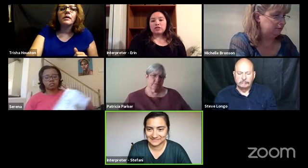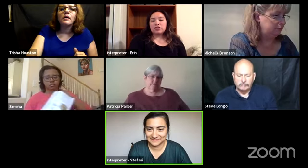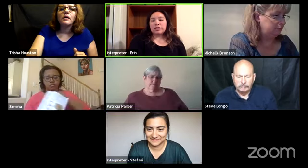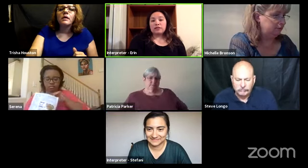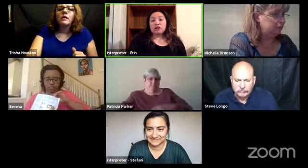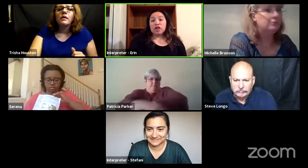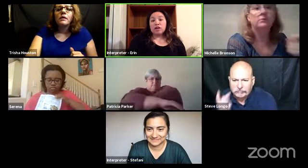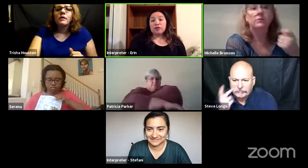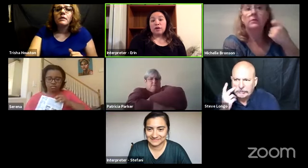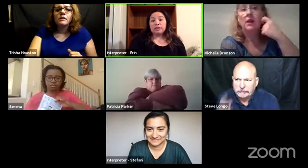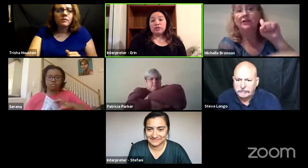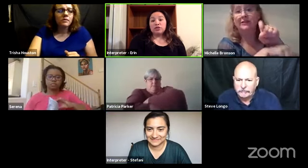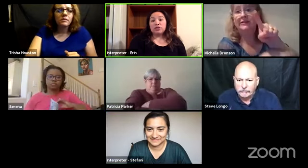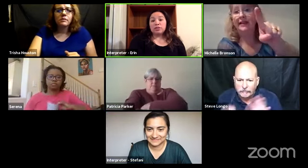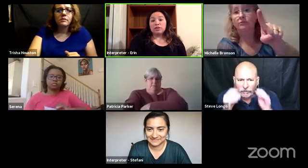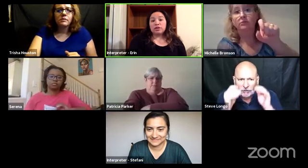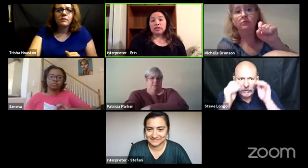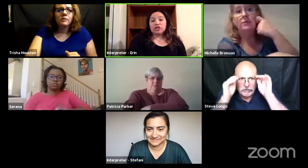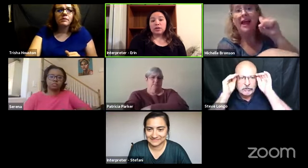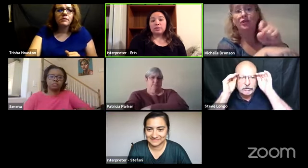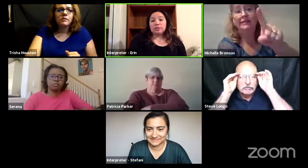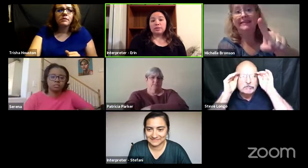She's just saying there's a lot of comments on YouTube. It's hard to catch up.